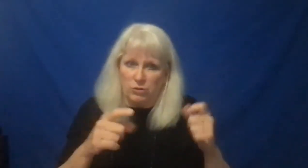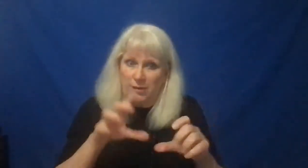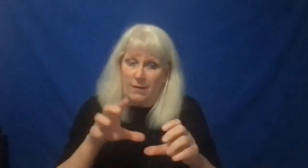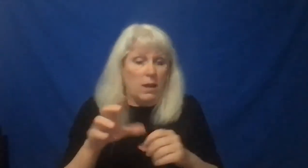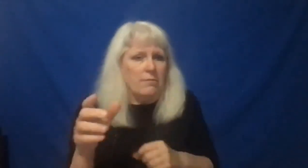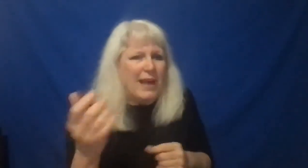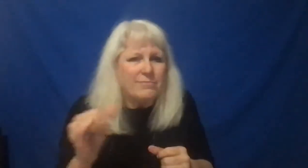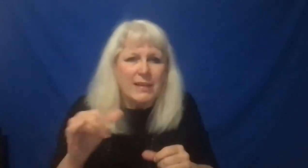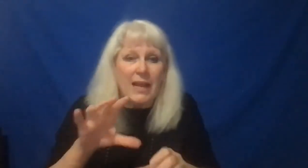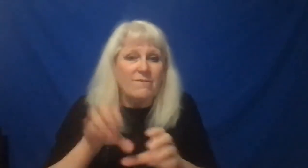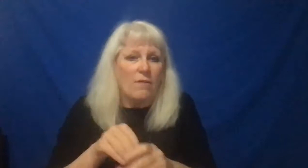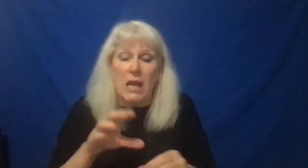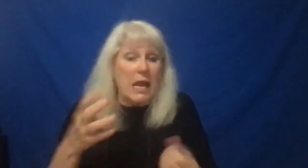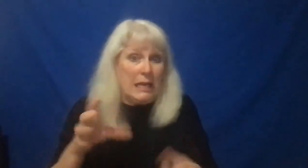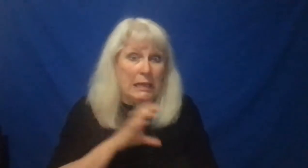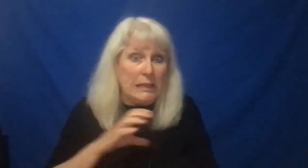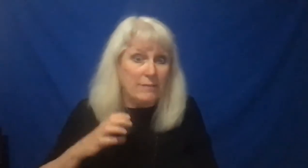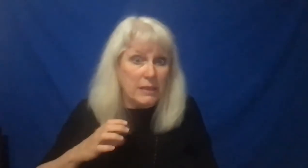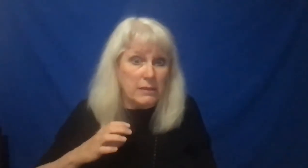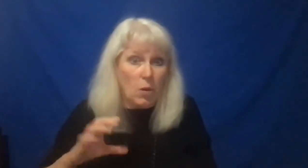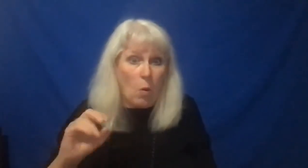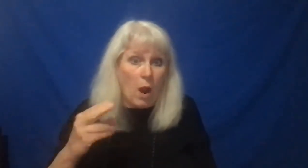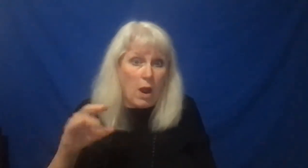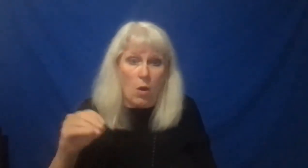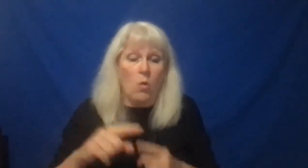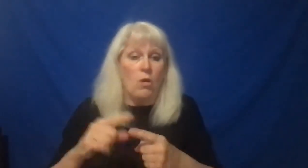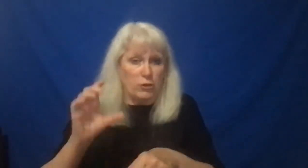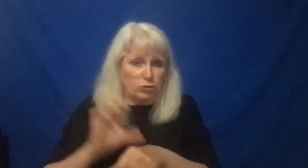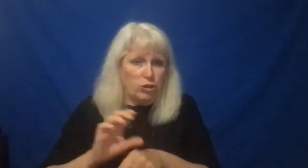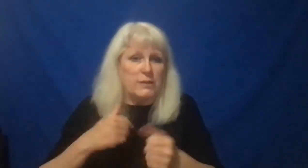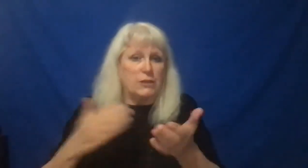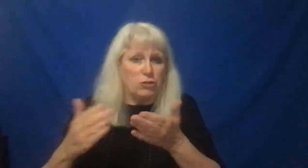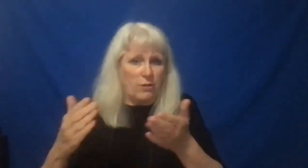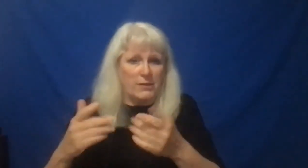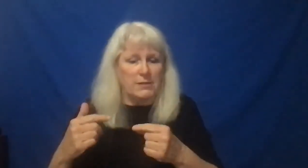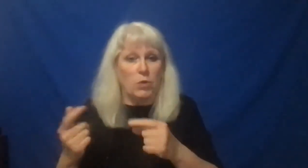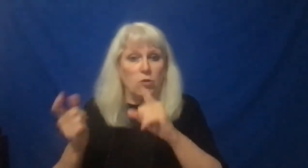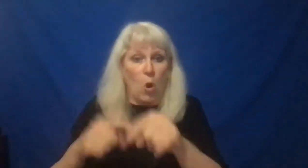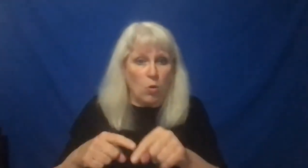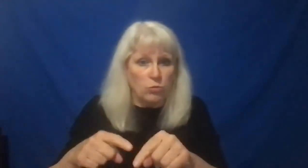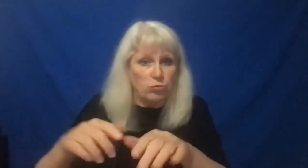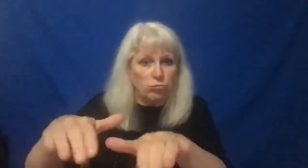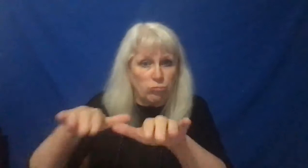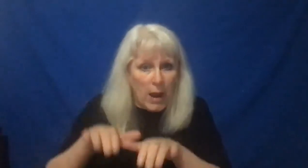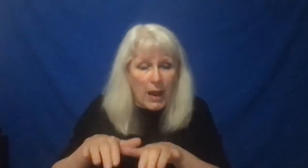church services, coming to the cemetery and her gravesite, etc.